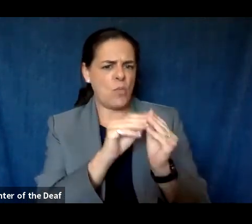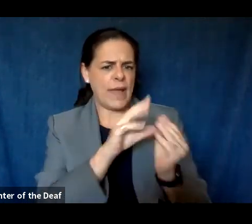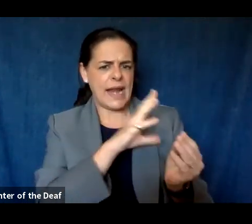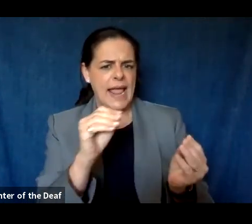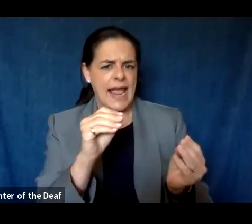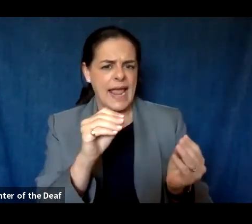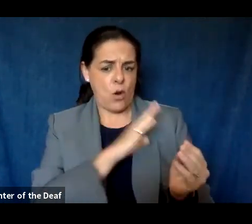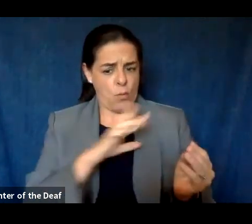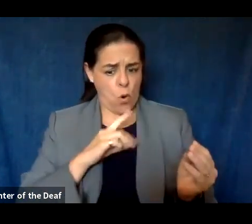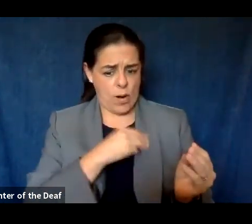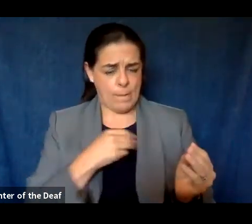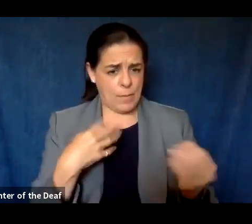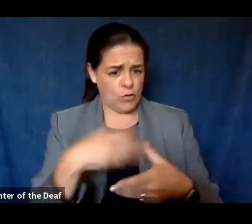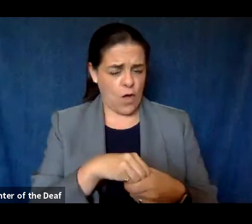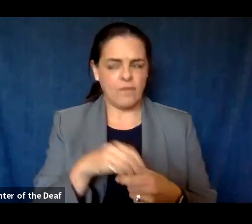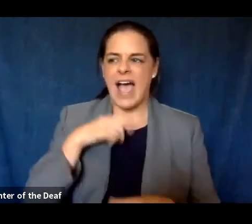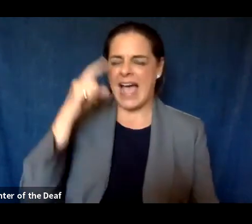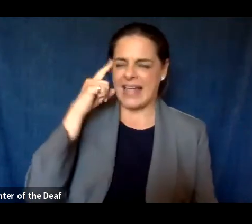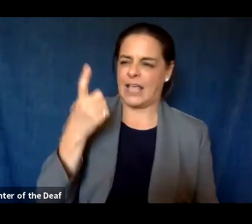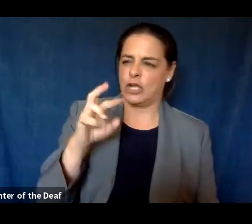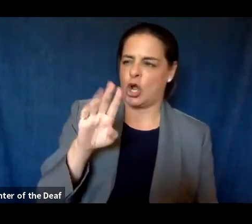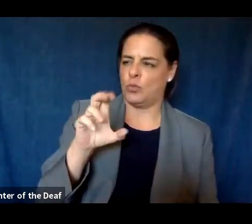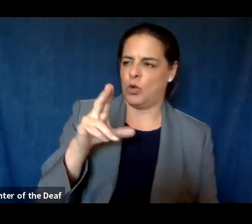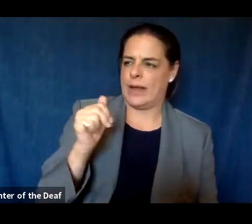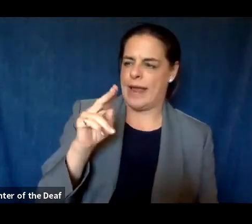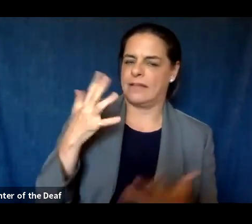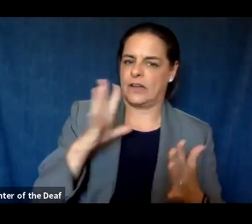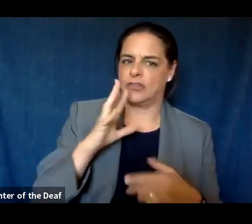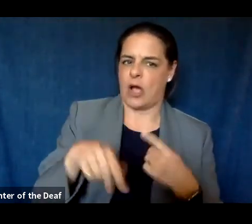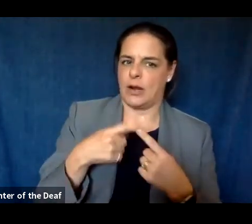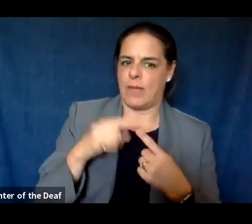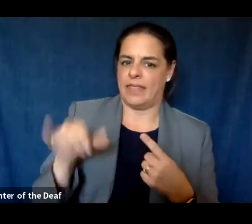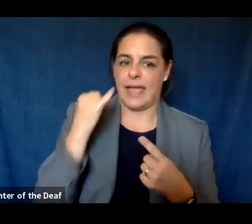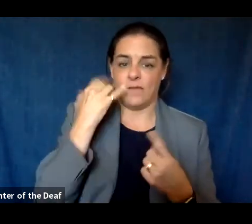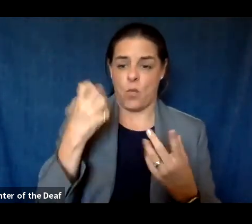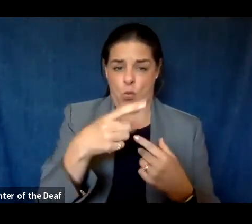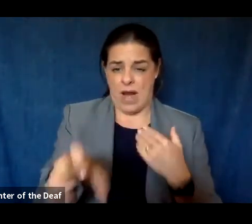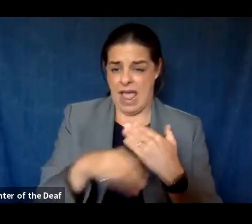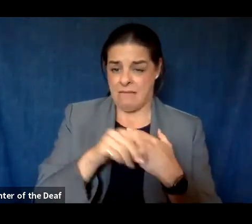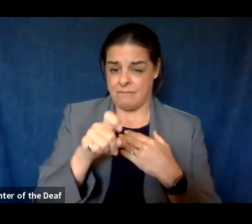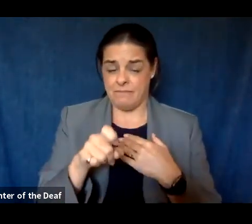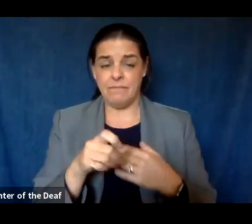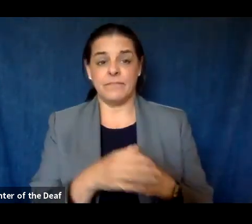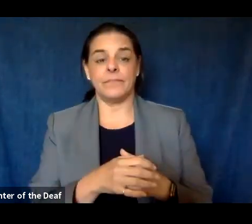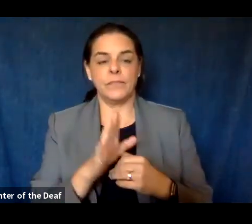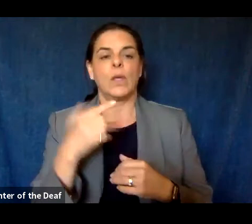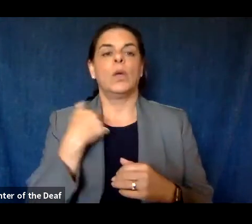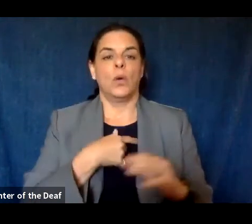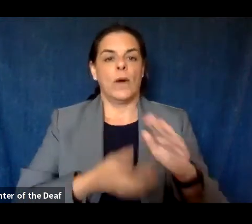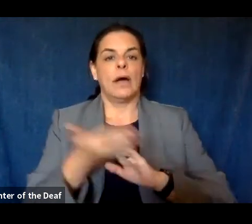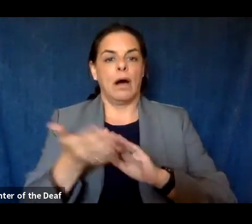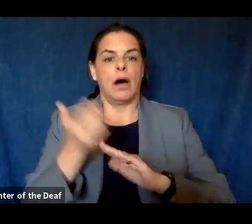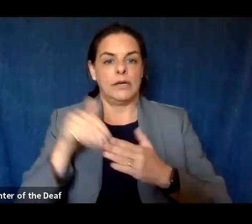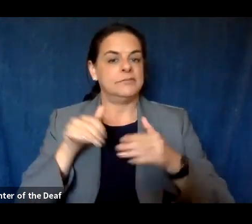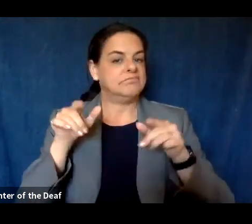members involved? And I believe Dr. Buchanan just spoke to this. If there was anything else you want to add. I can add. So we operated in a manner in which we